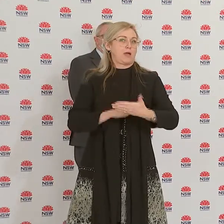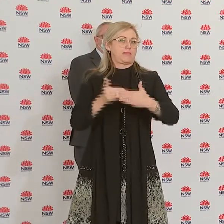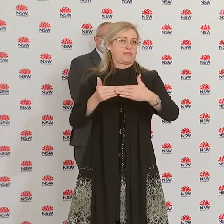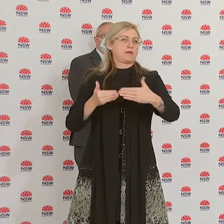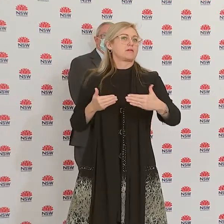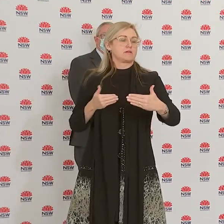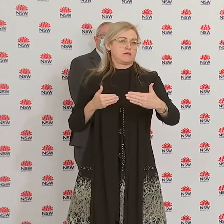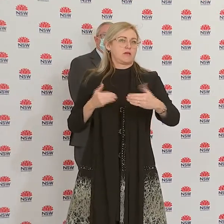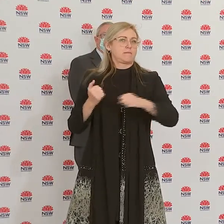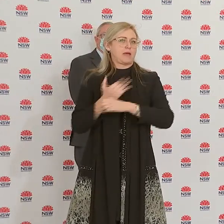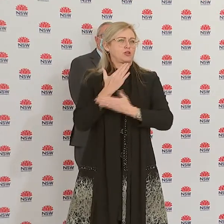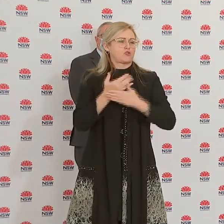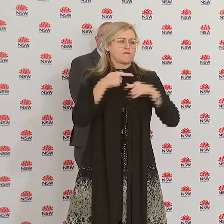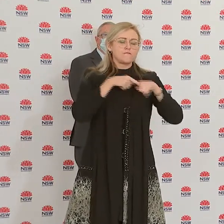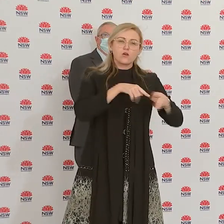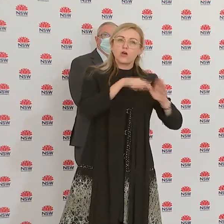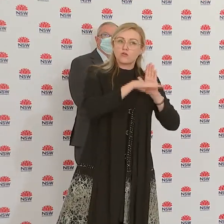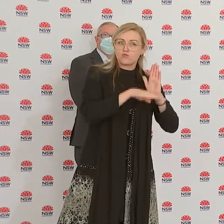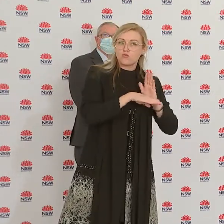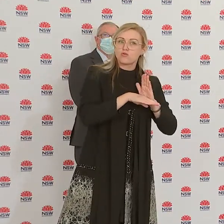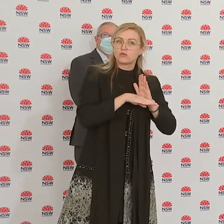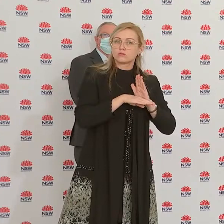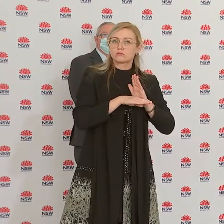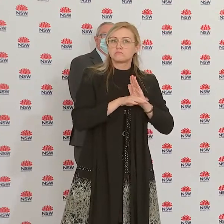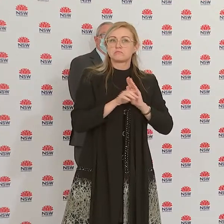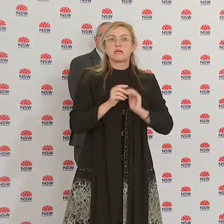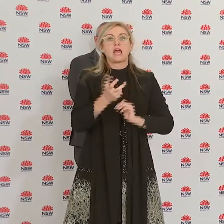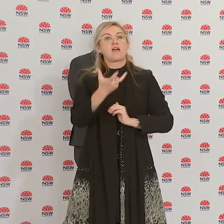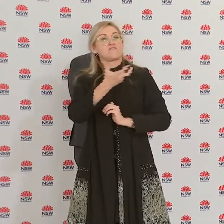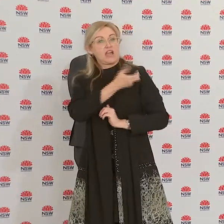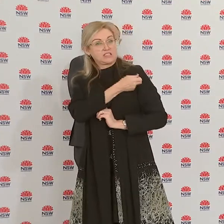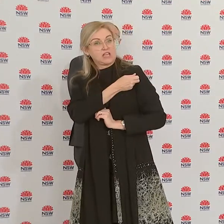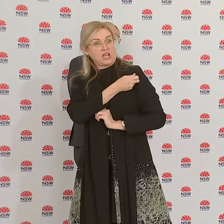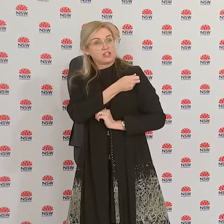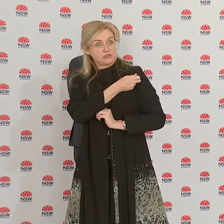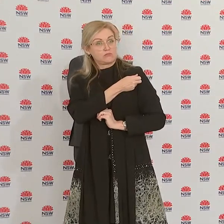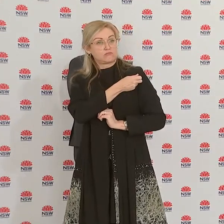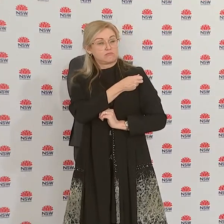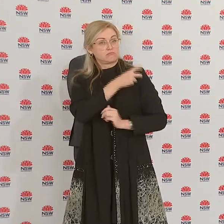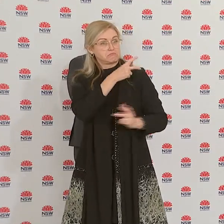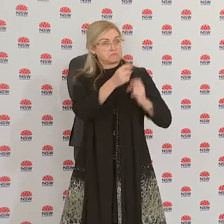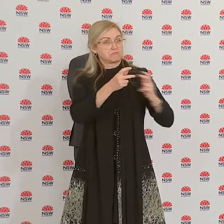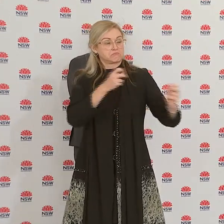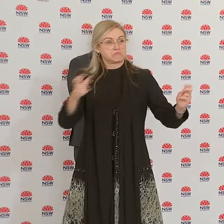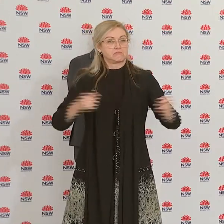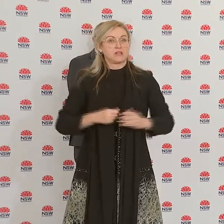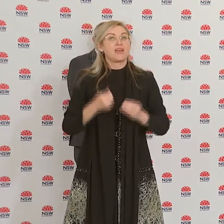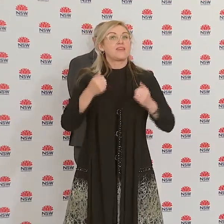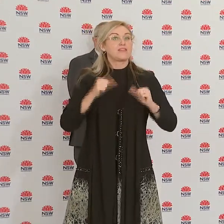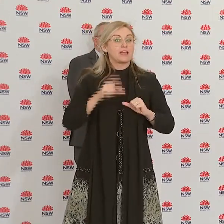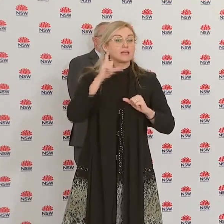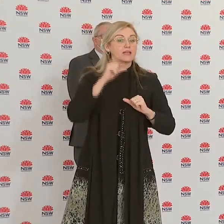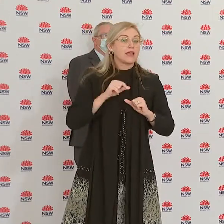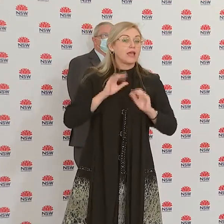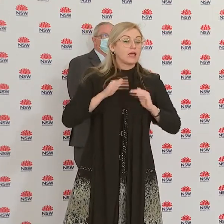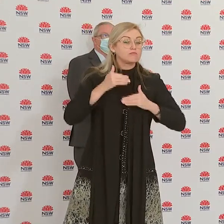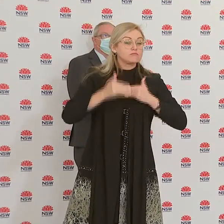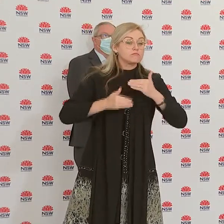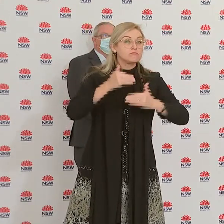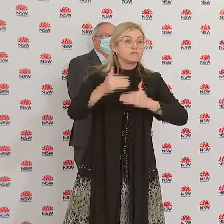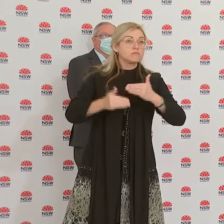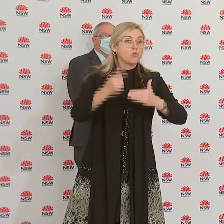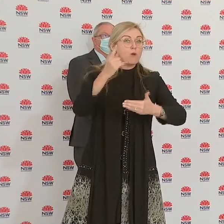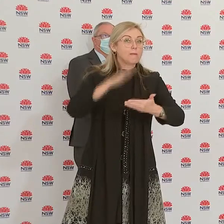sticking to the health rules, really allows us to have a fighting chance to have a better level of freedom, obviously, than what we have now, and that's our